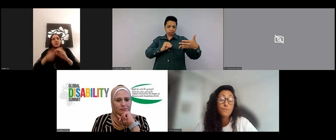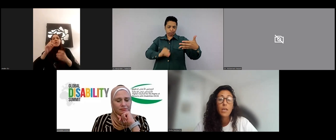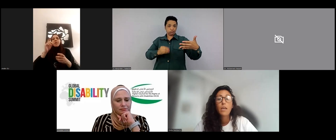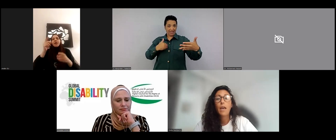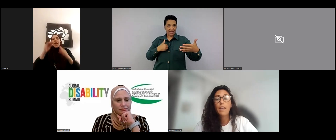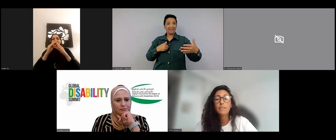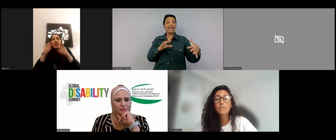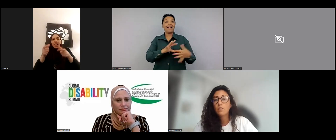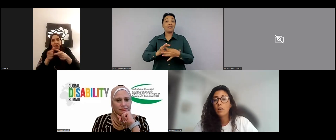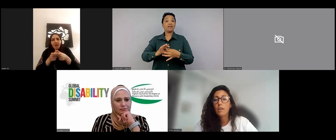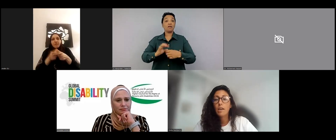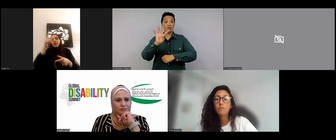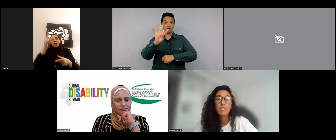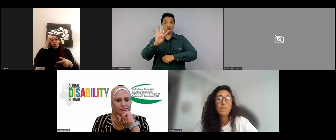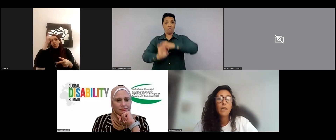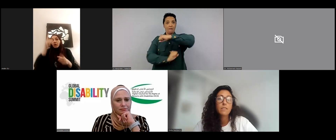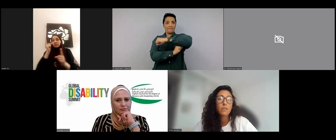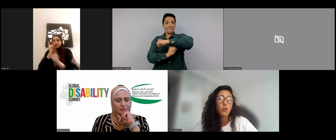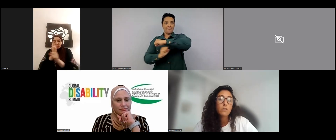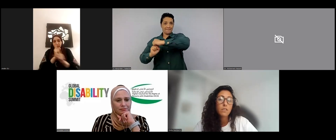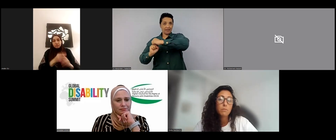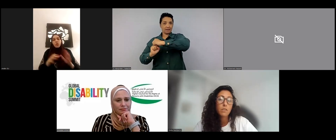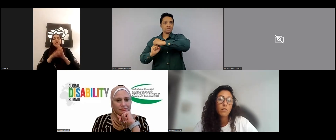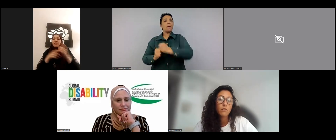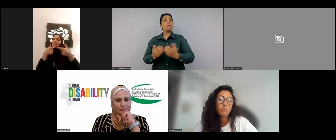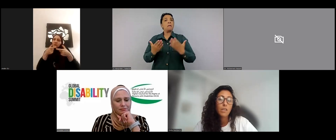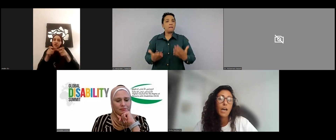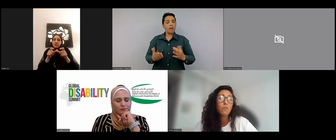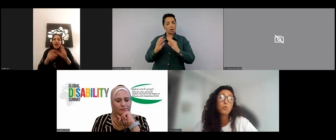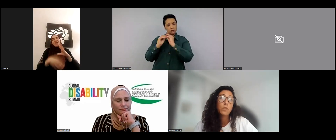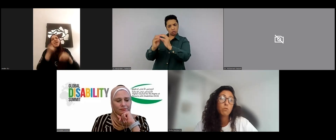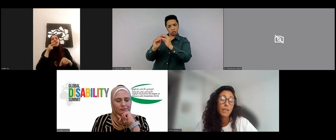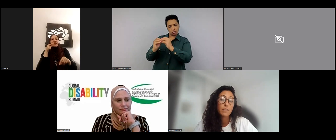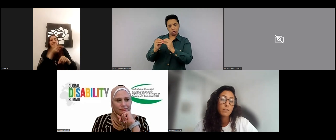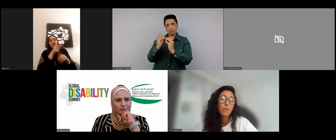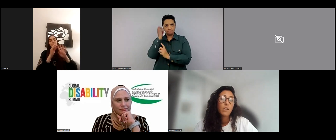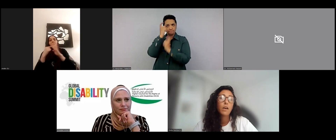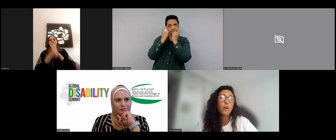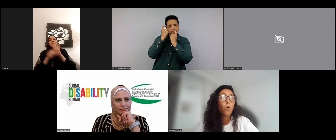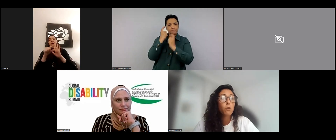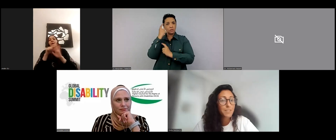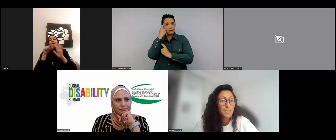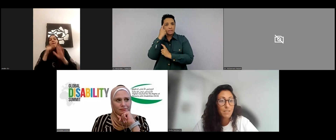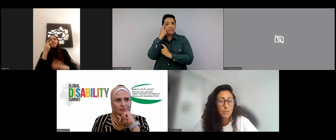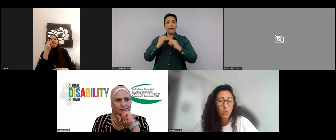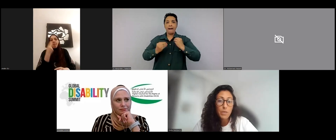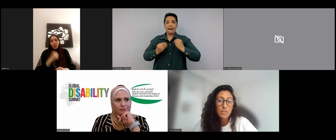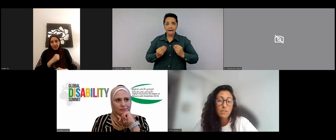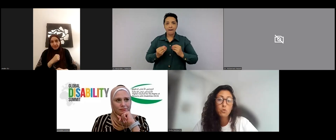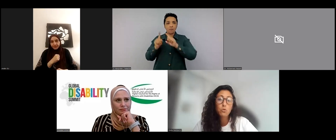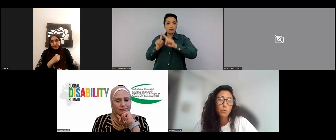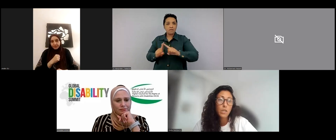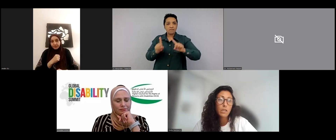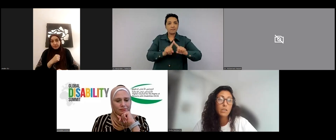pillars, and are now finalizing a concept on how to address all of these different